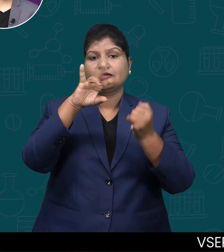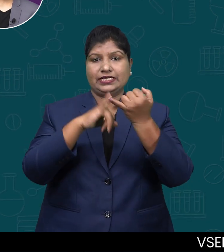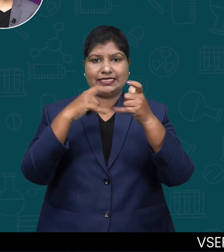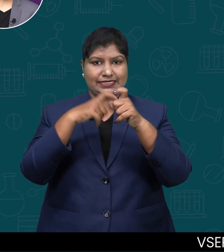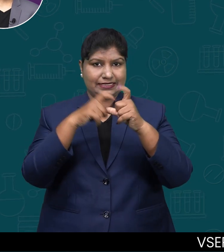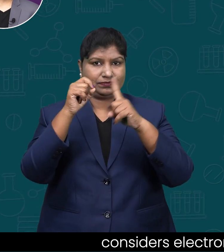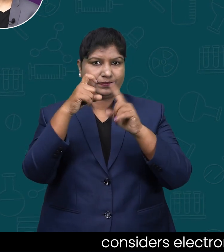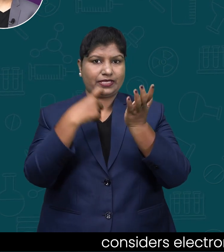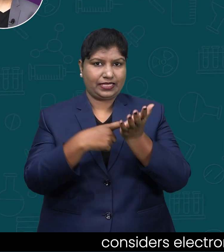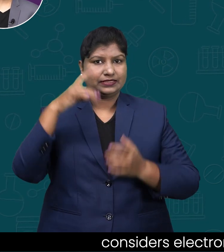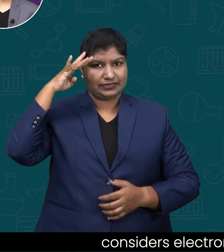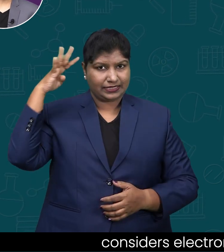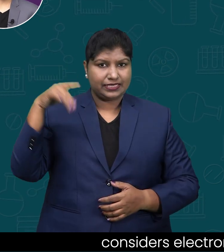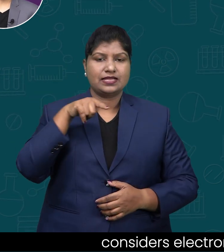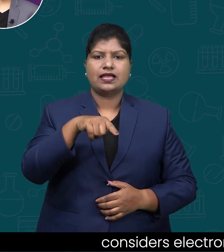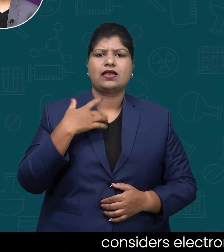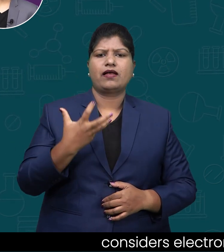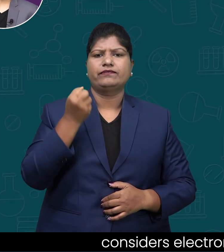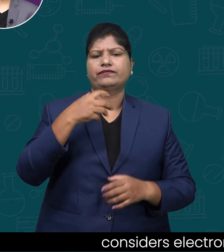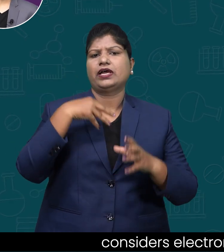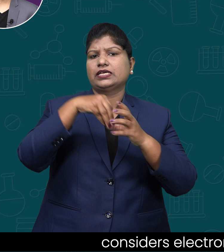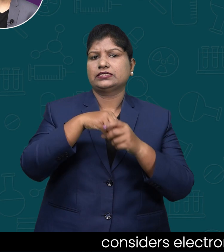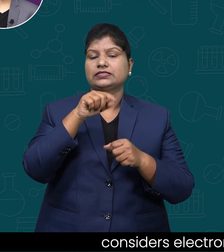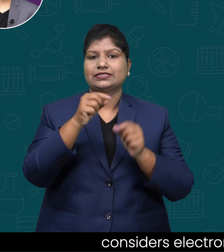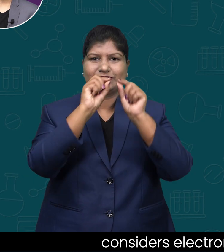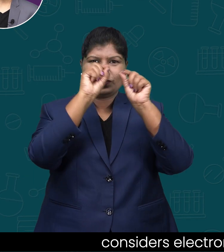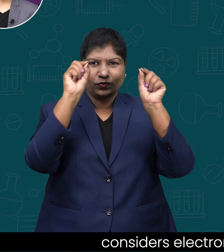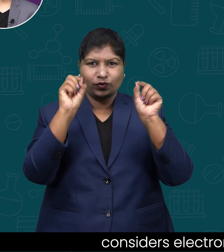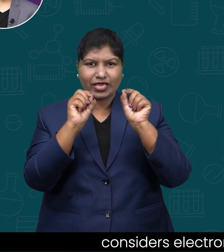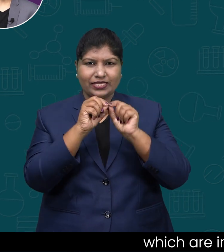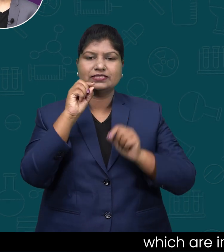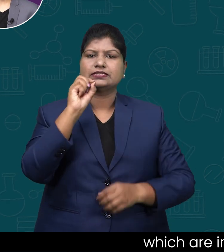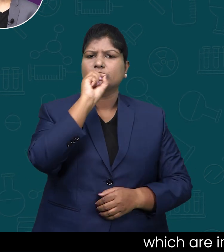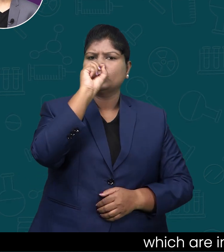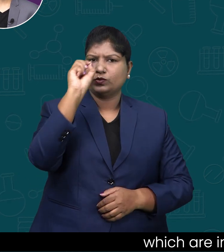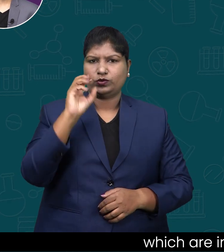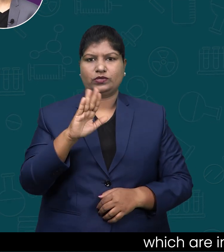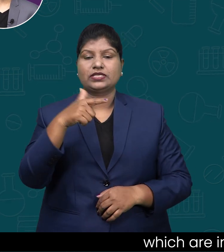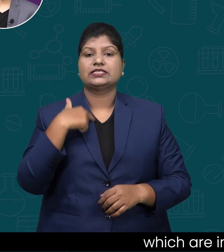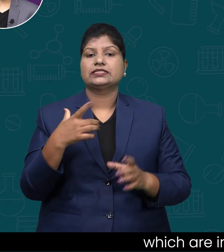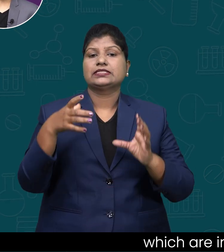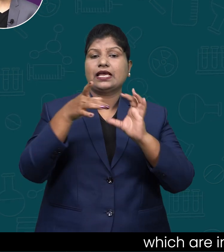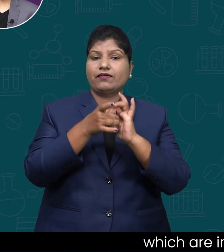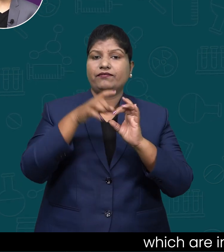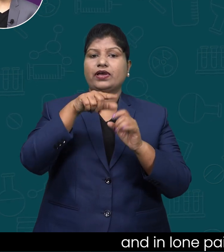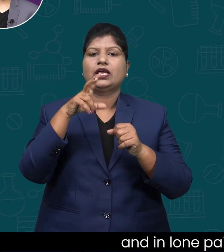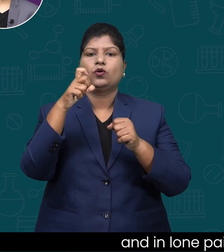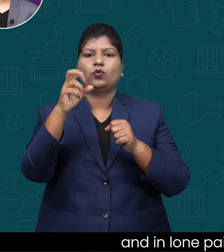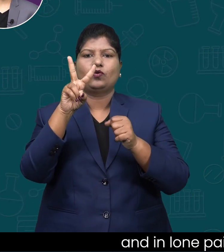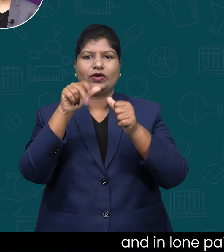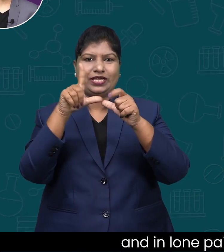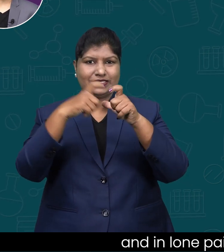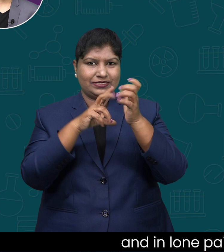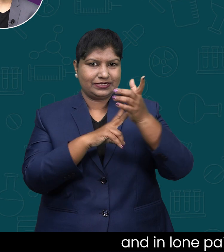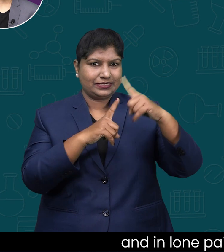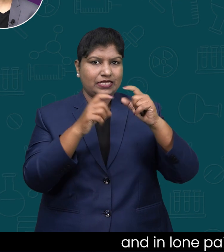VSEPR theory considers electrons in the valence shells, which are in covalent bonds and in